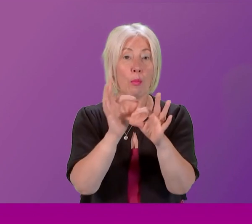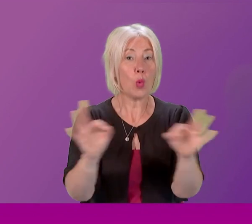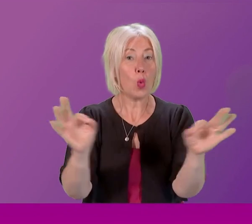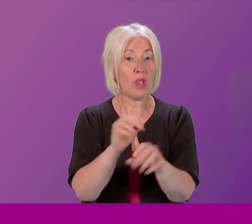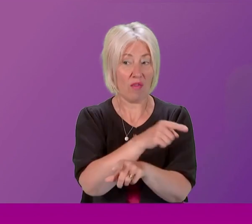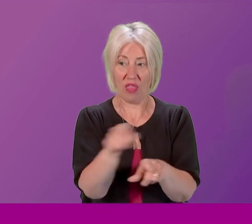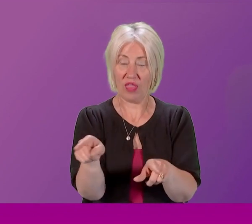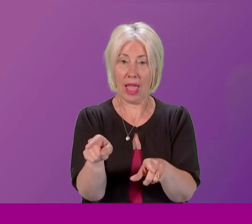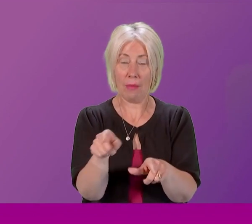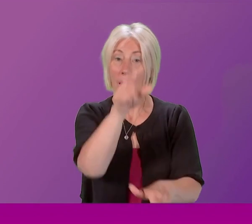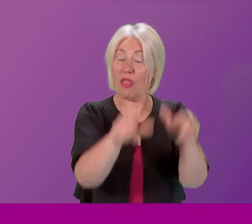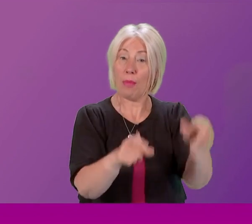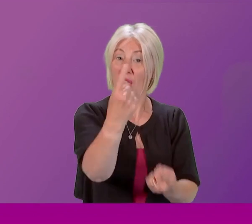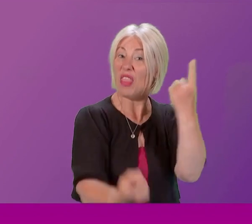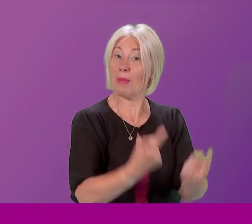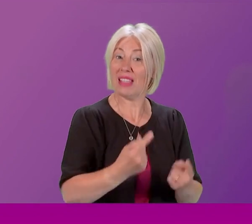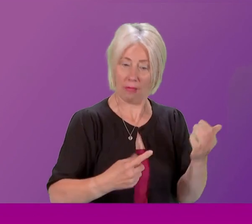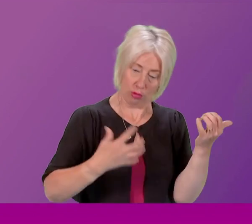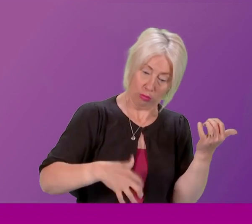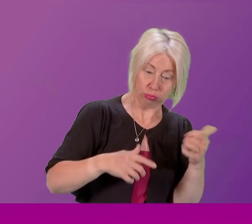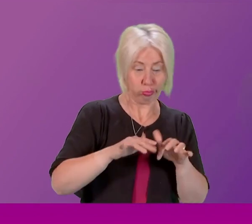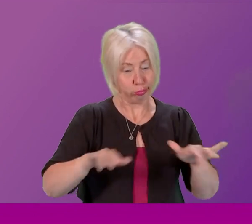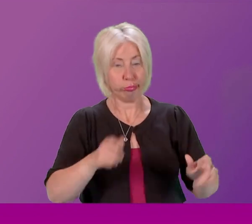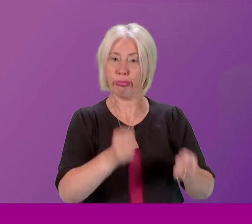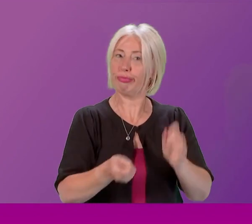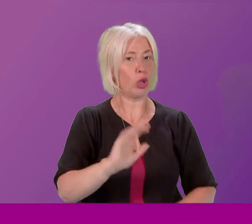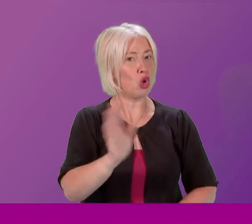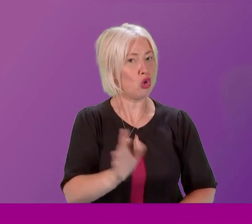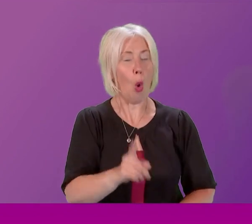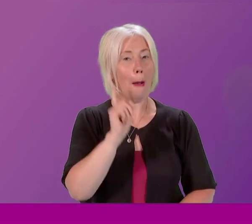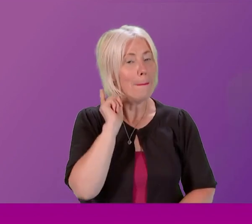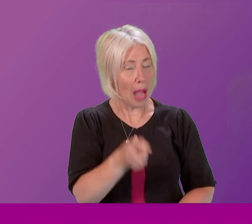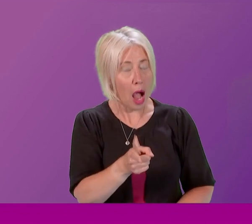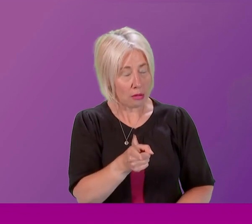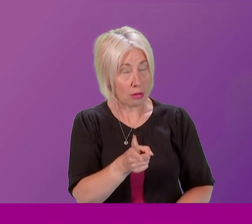are often people who don't actually play a musical instrument, but they're incredibly